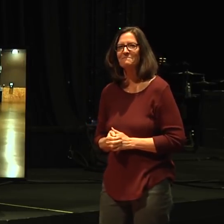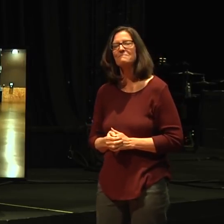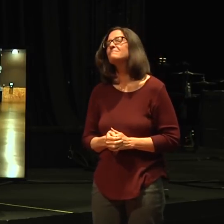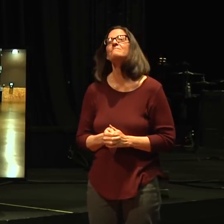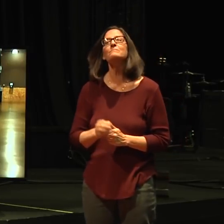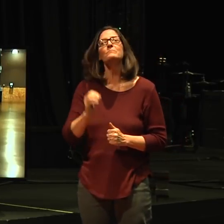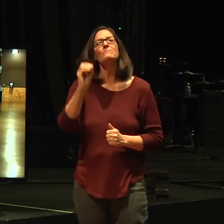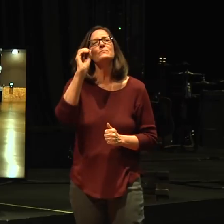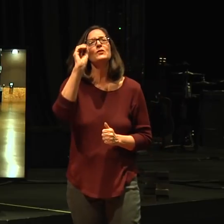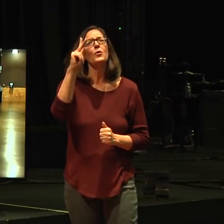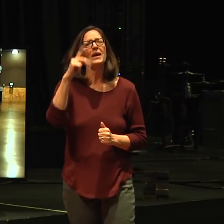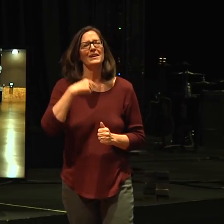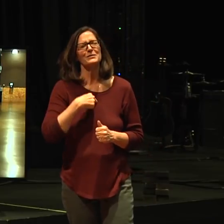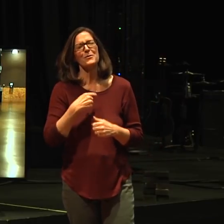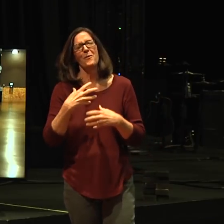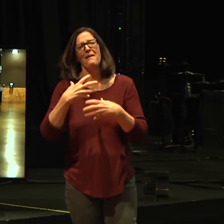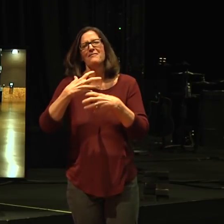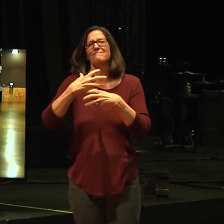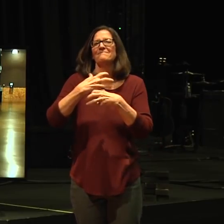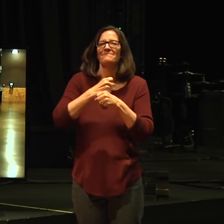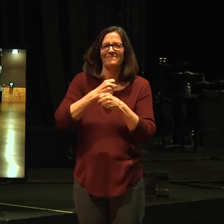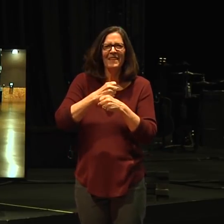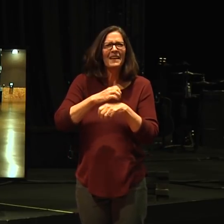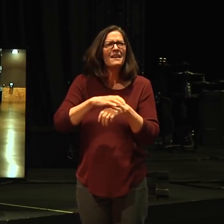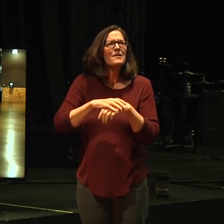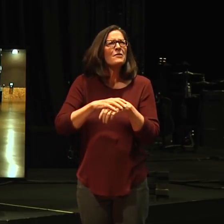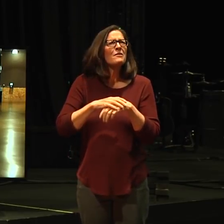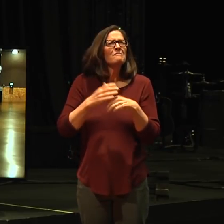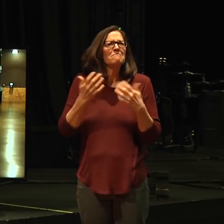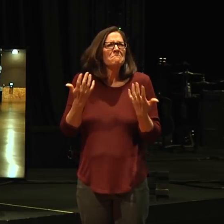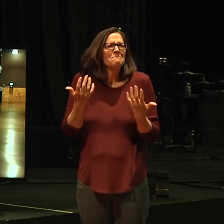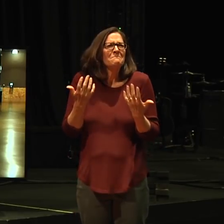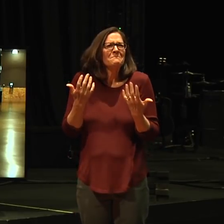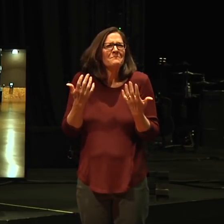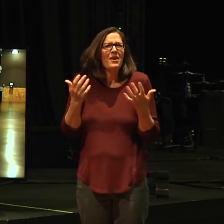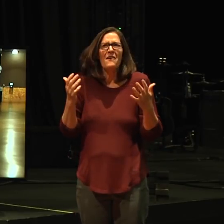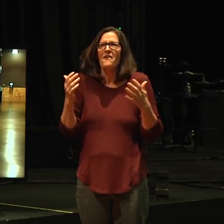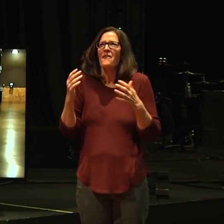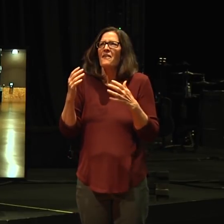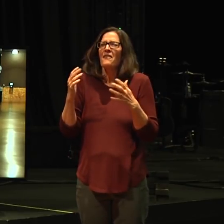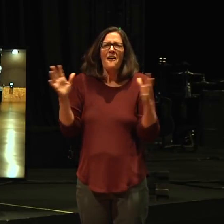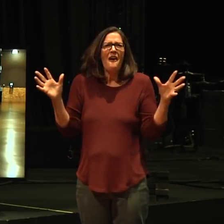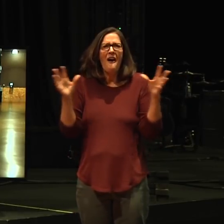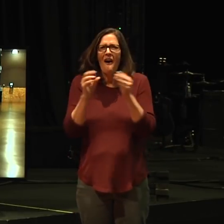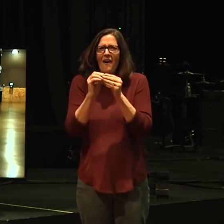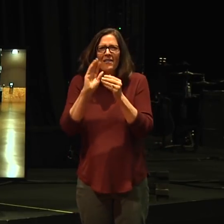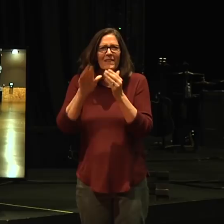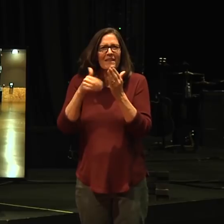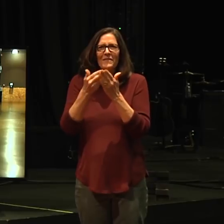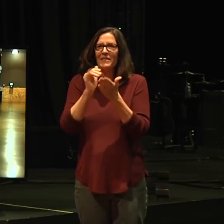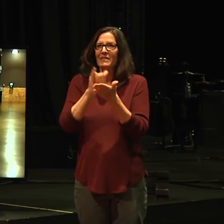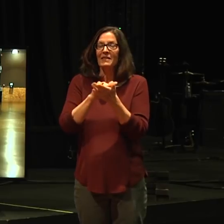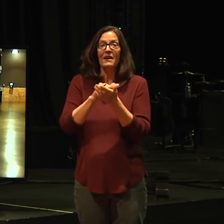Okay. Let me just land this. So like, what is any of that? Robin's story, Peter